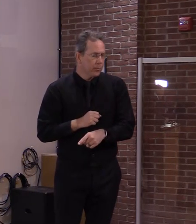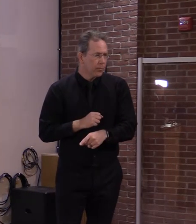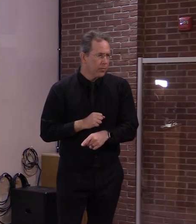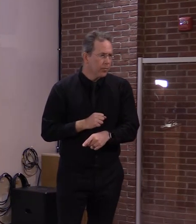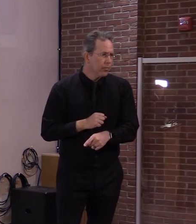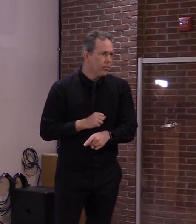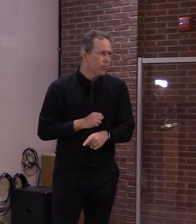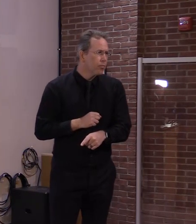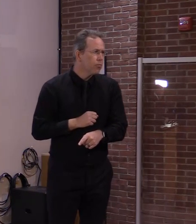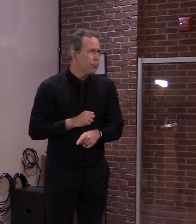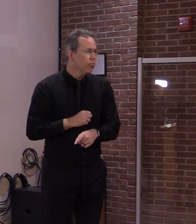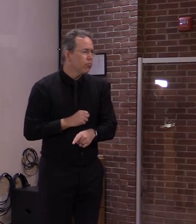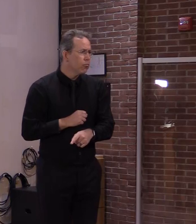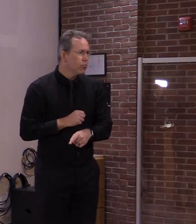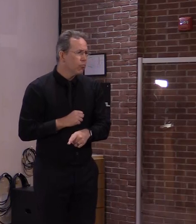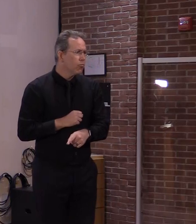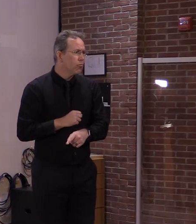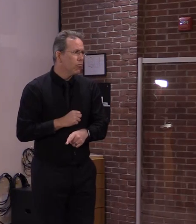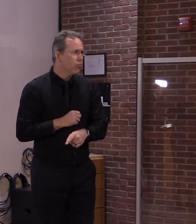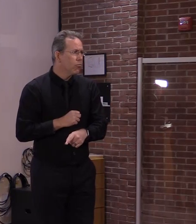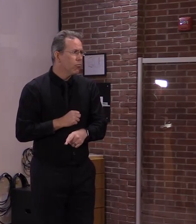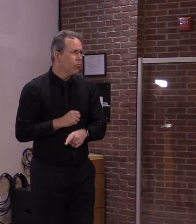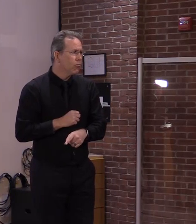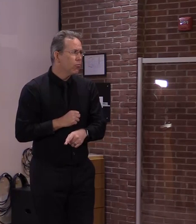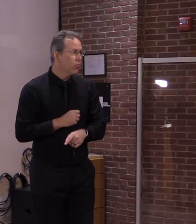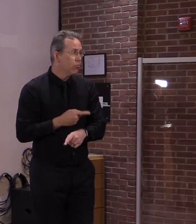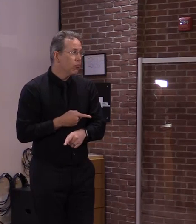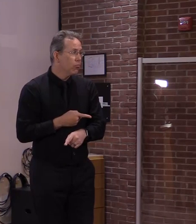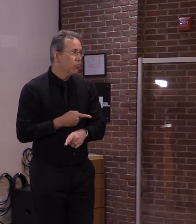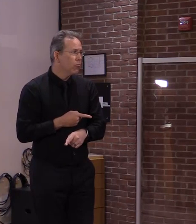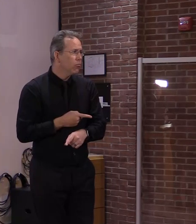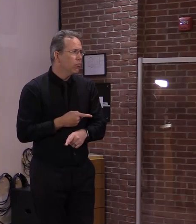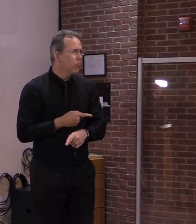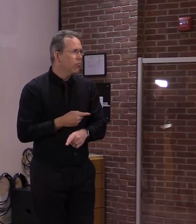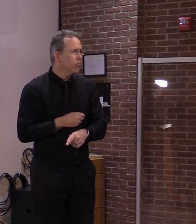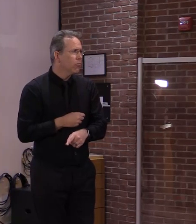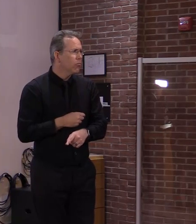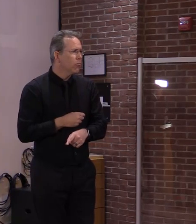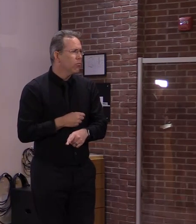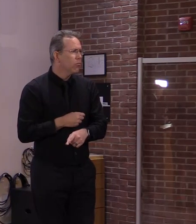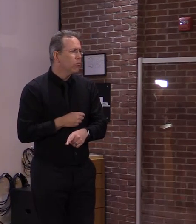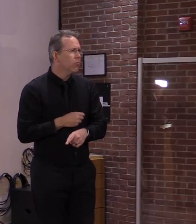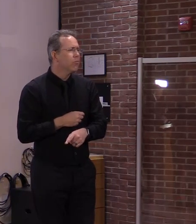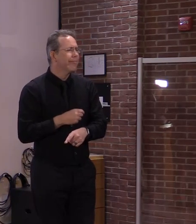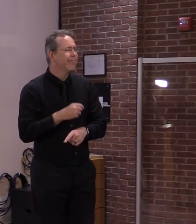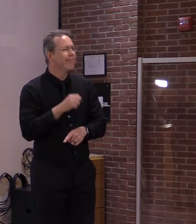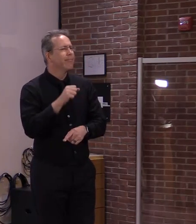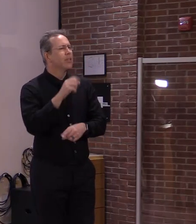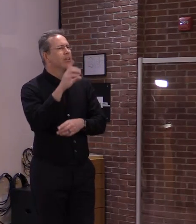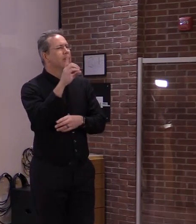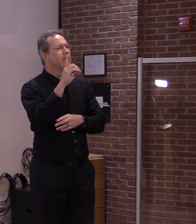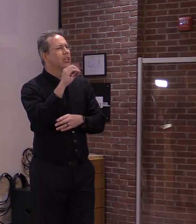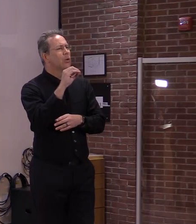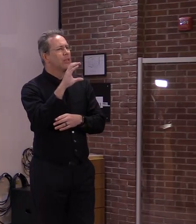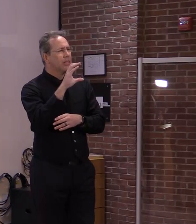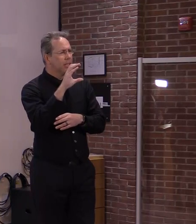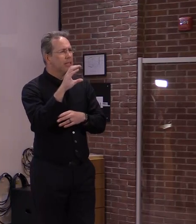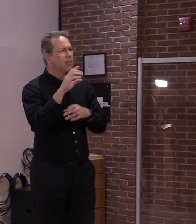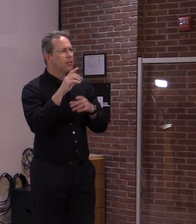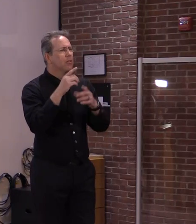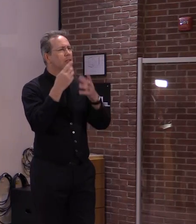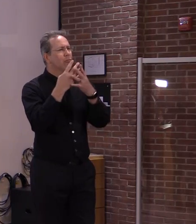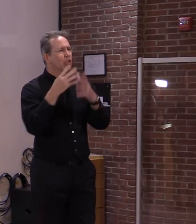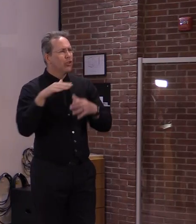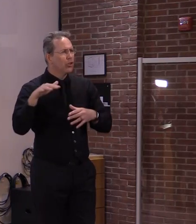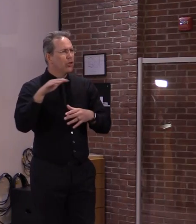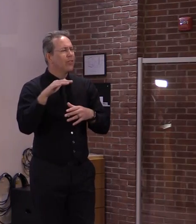The corrections operations actually fall in the agency of human services, and corrections is separate apart from public safety. By extension, we're supportive